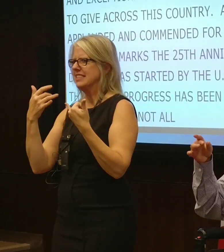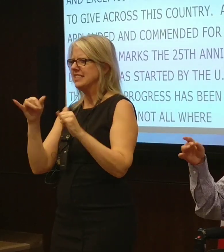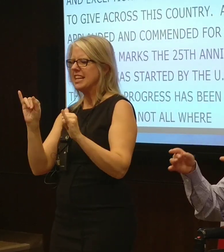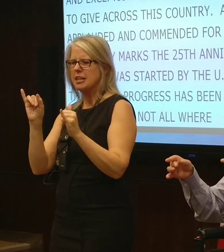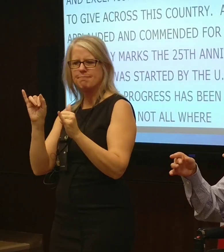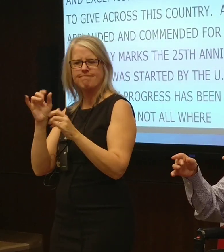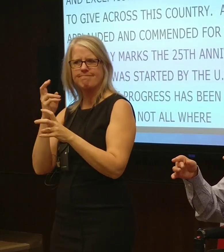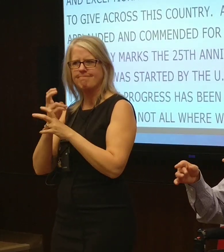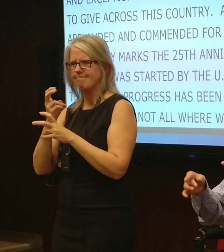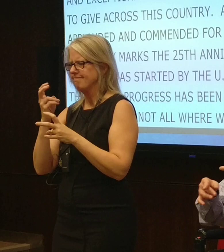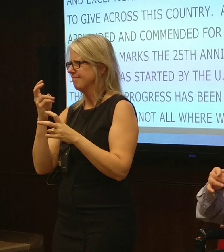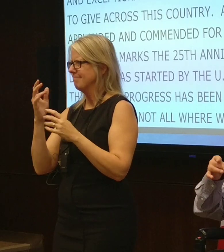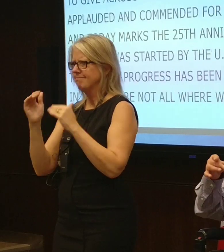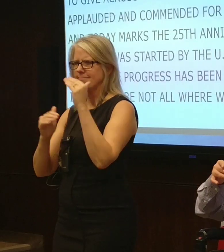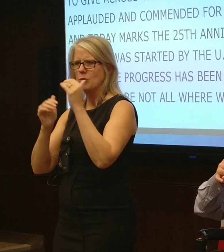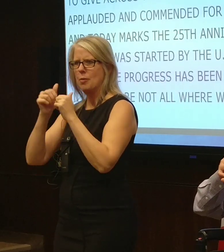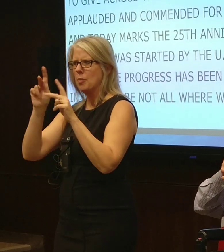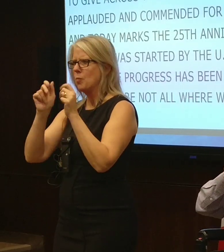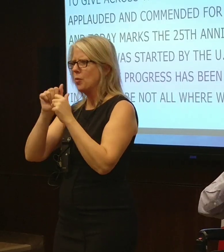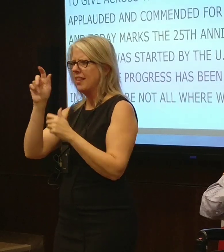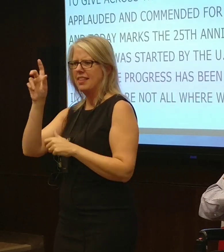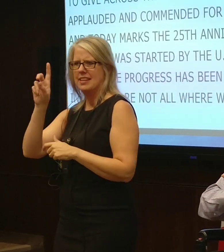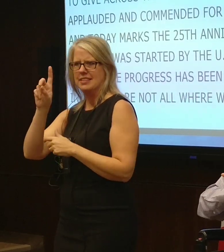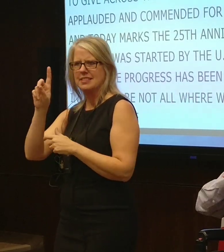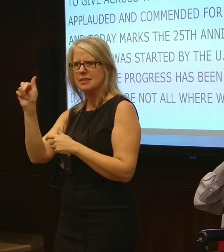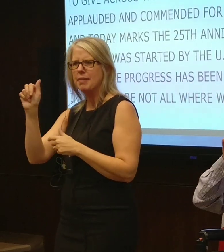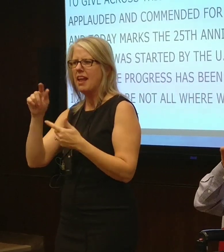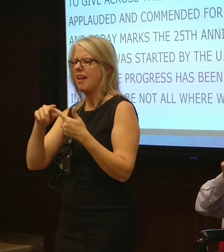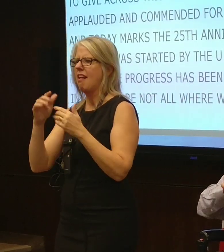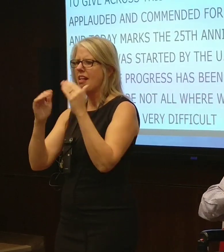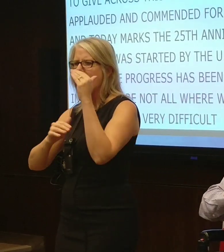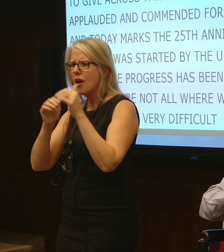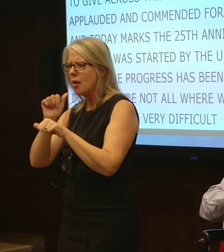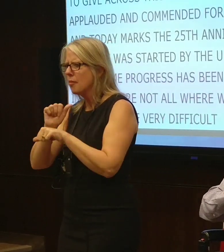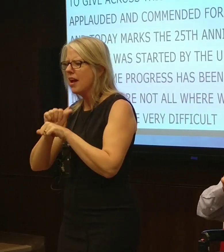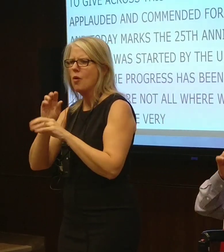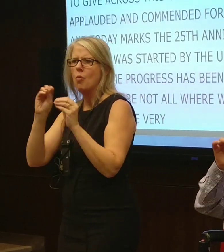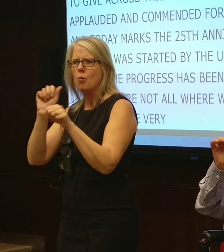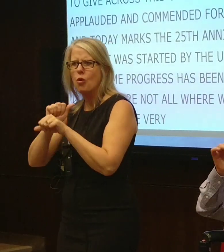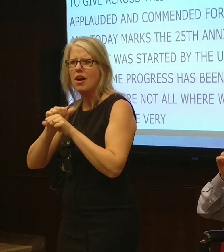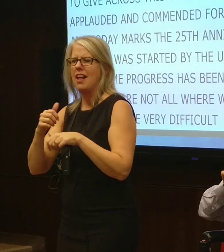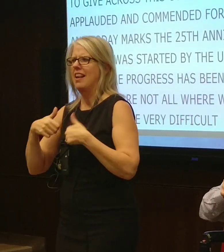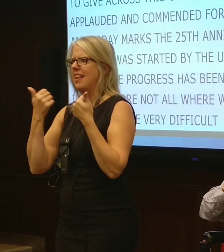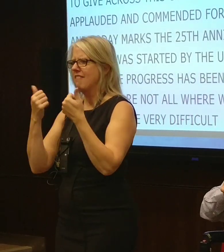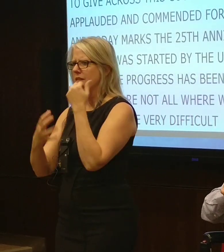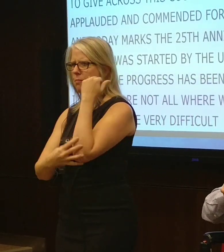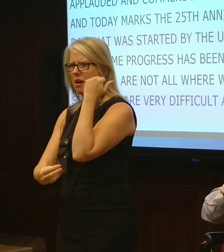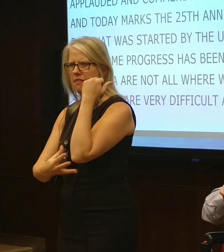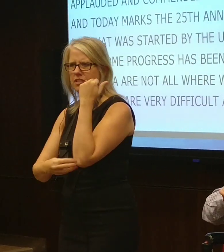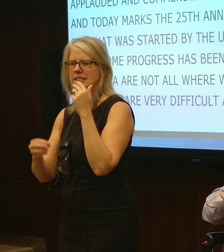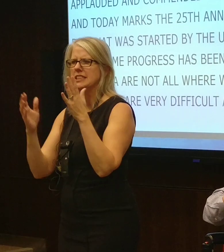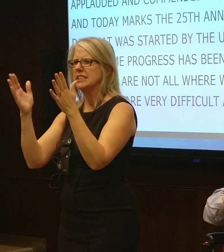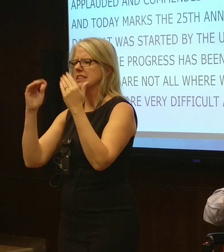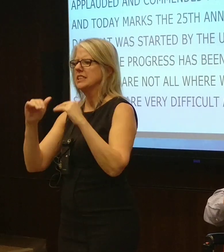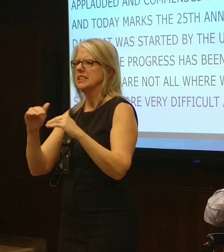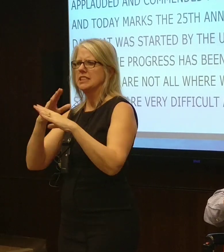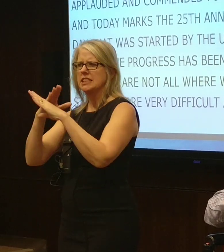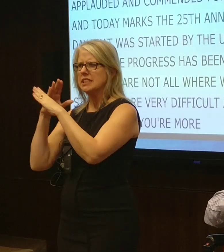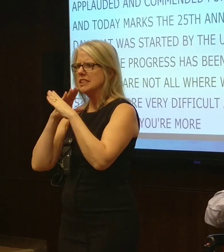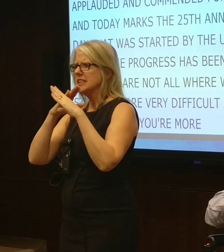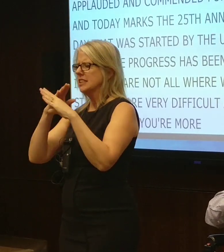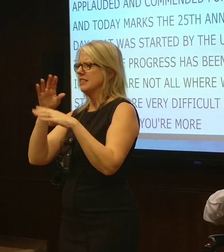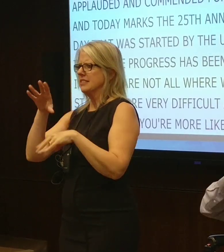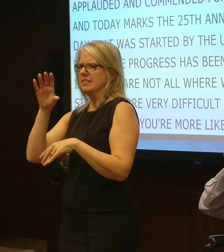with people with disabilities. You're more likely to be out of work. You're more likely to live in poverty. You're more likely to have a difficulty